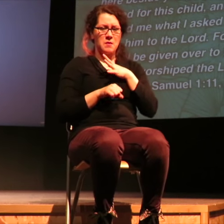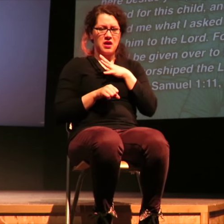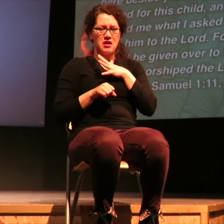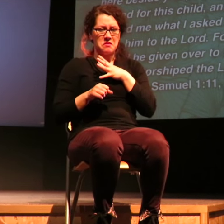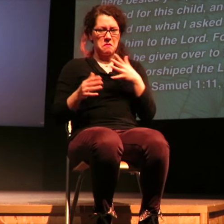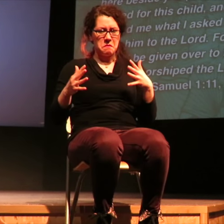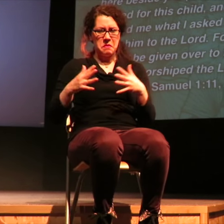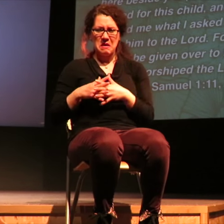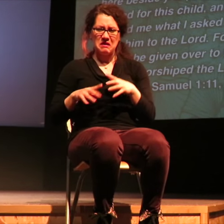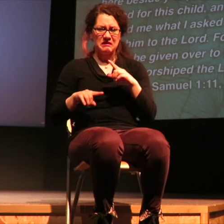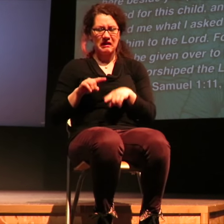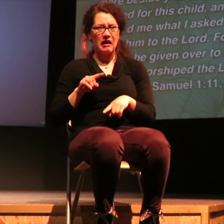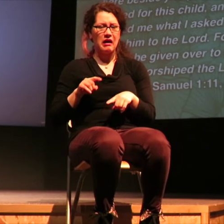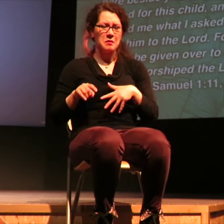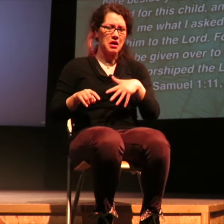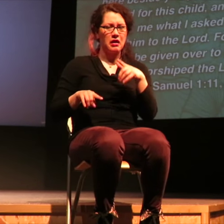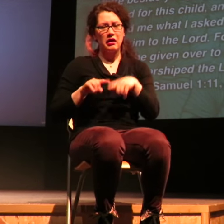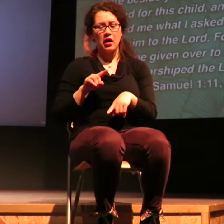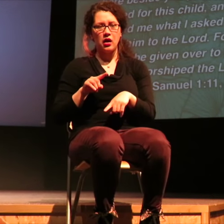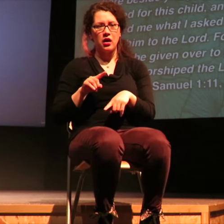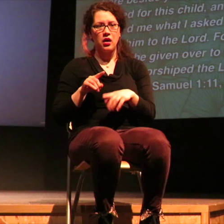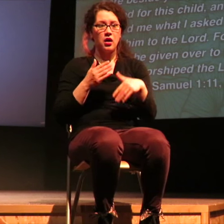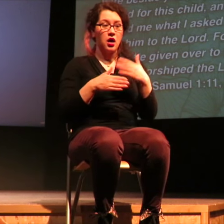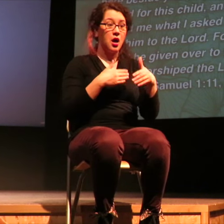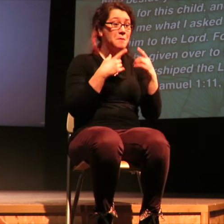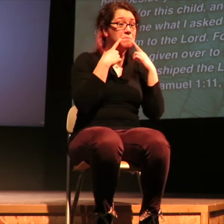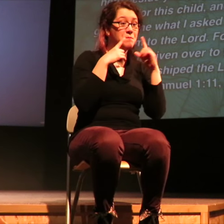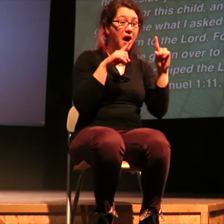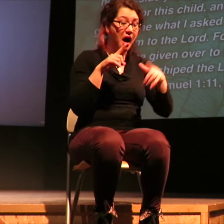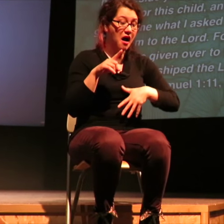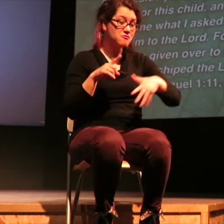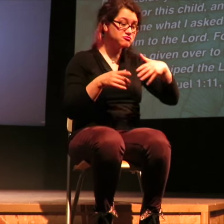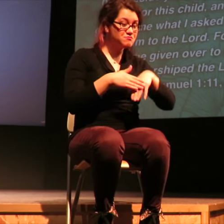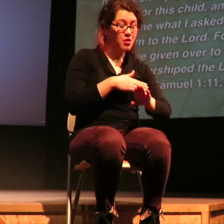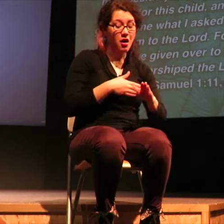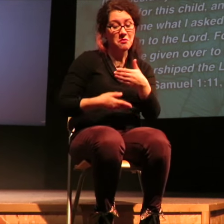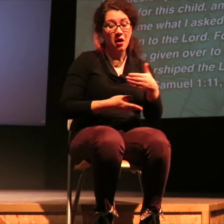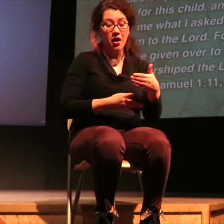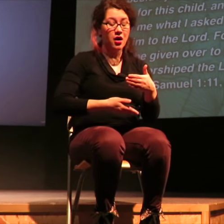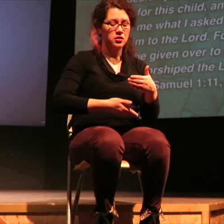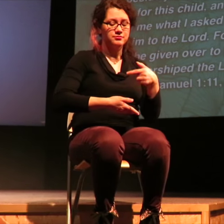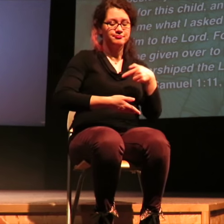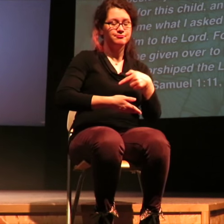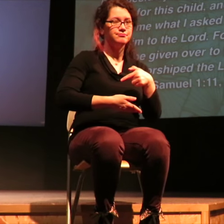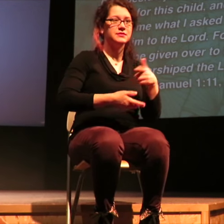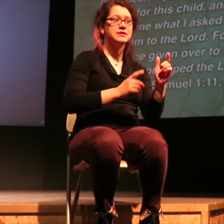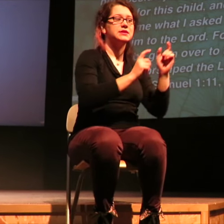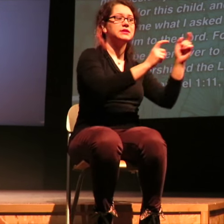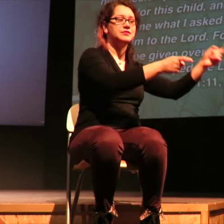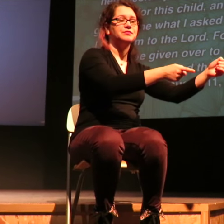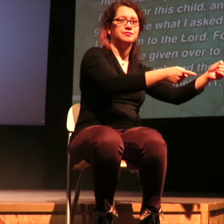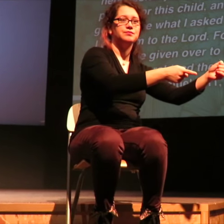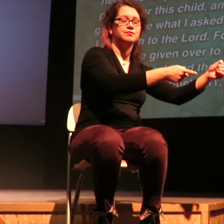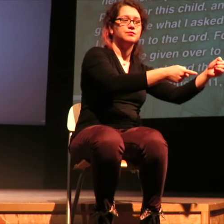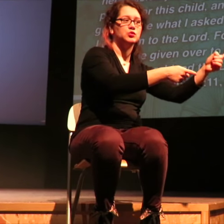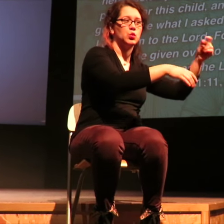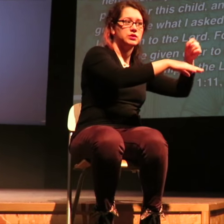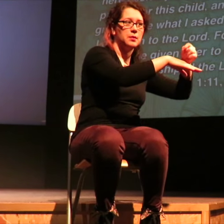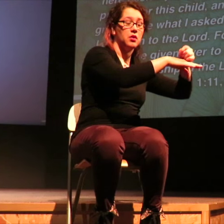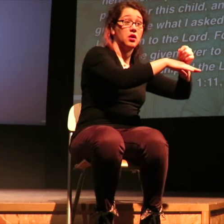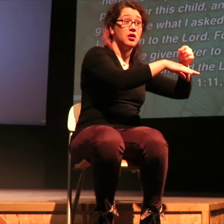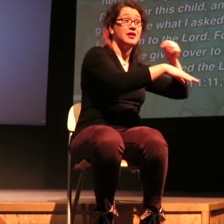her child. And what does she do? She intentionally puts him in a position to learn from somebody, Eli, this priest from a